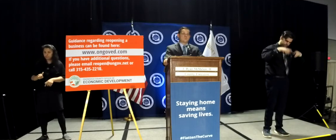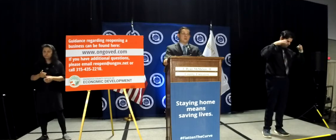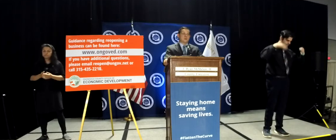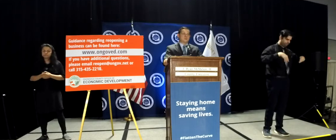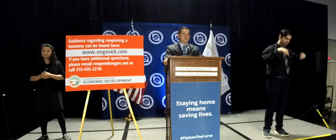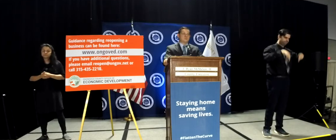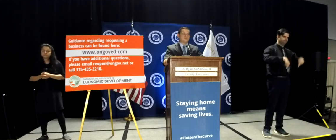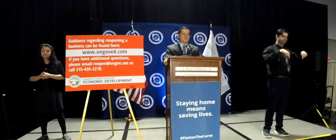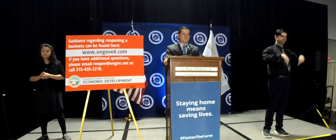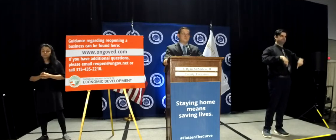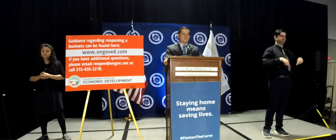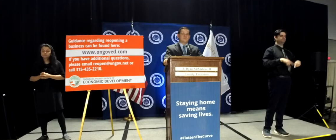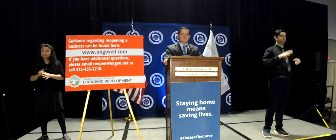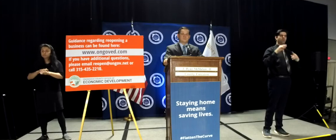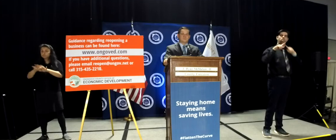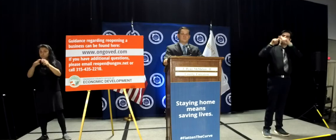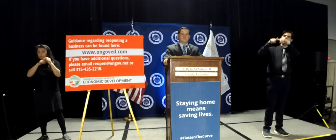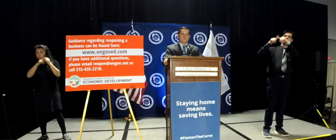Anything else?